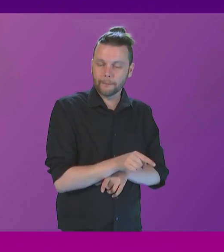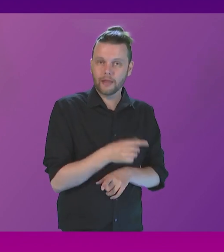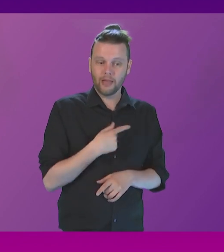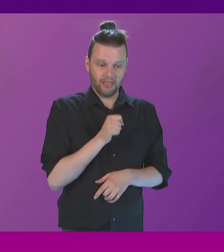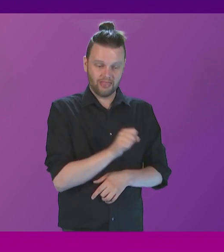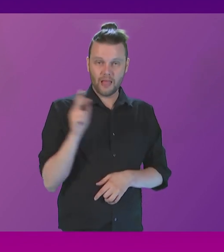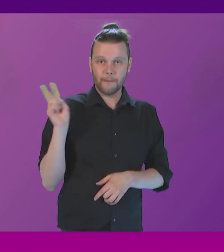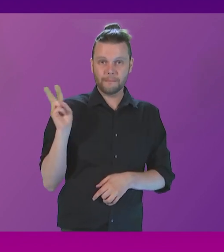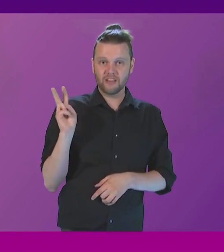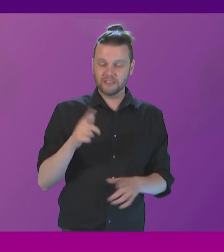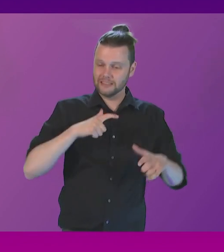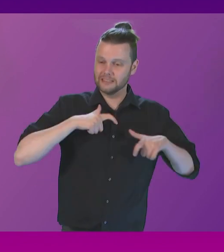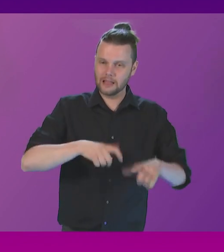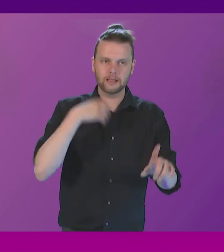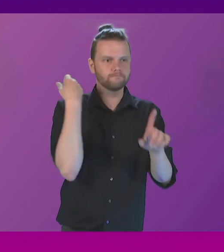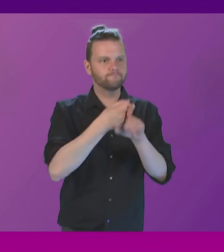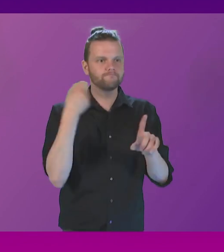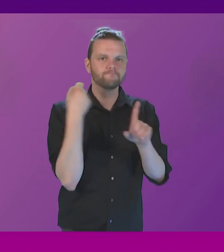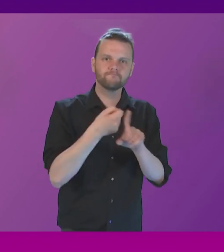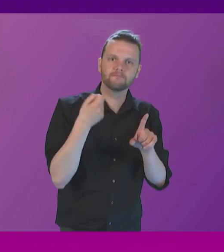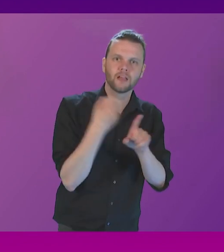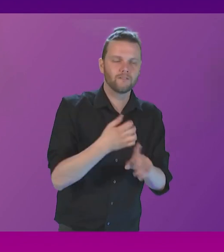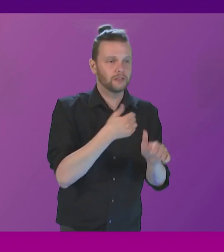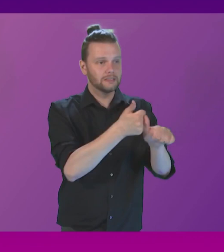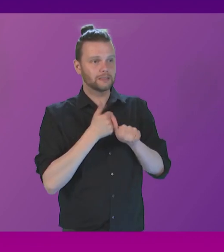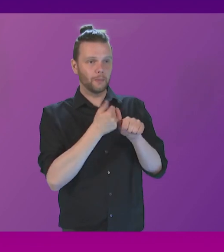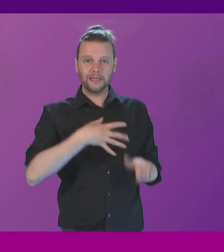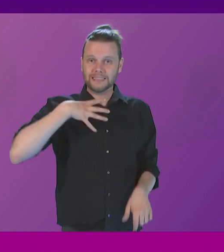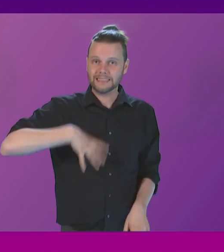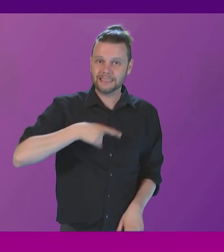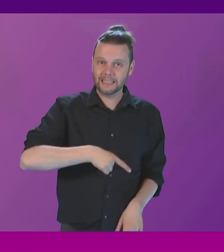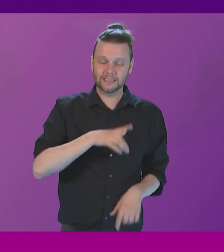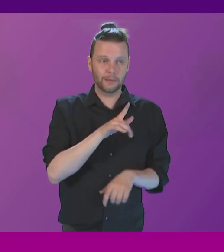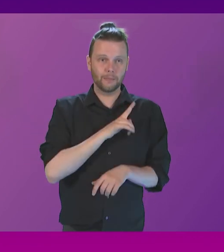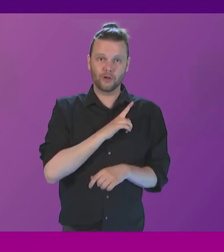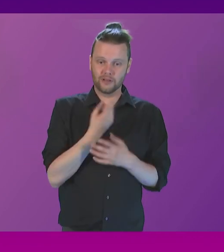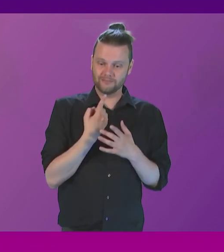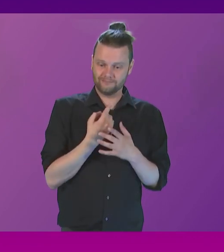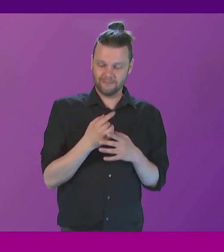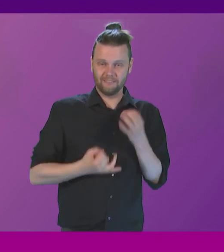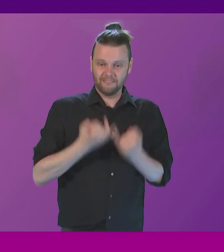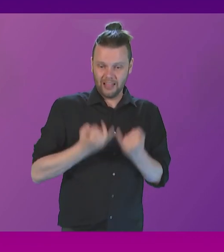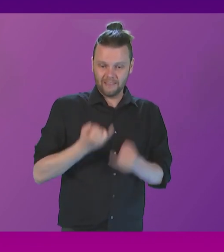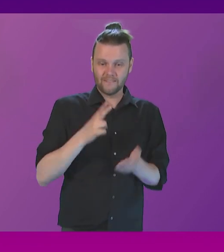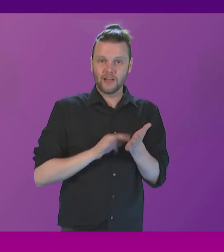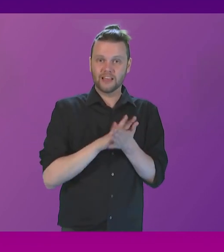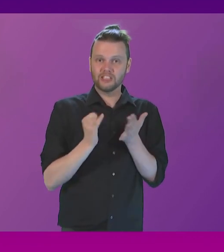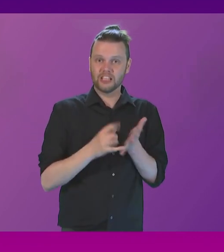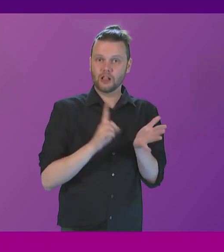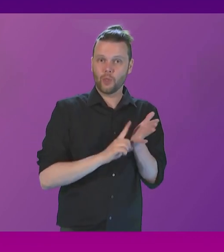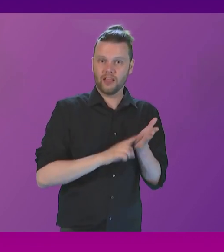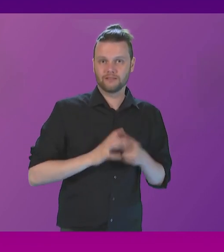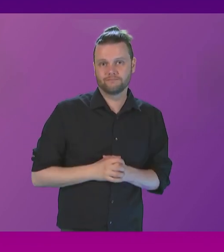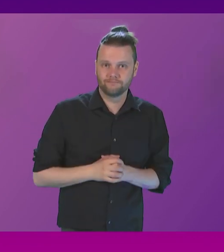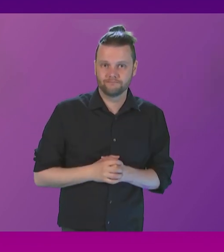their parents are still having to campaign for the support that they need due to the original failings of NHS Lothian. The